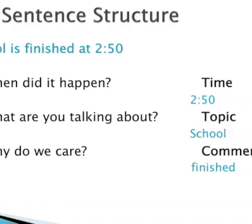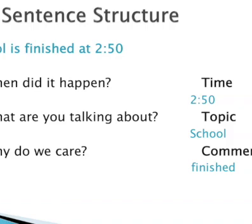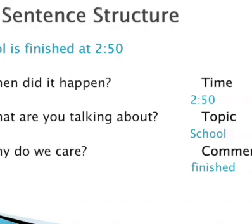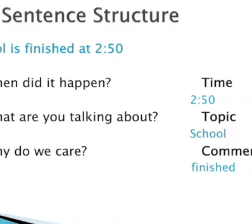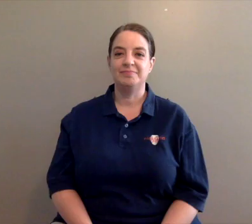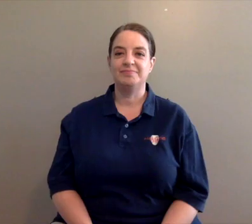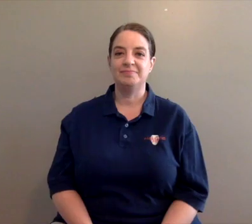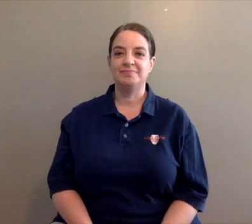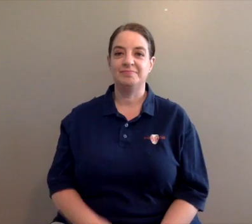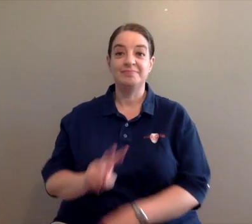ASL.